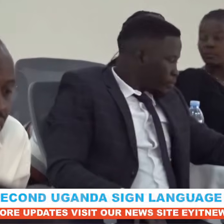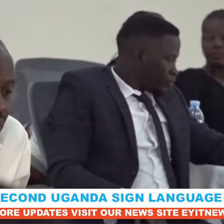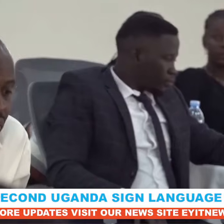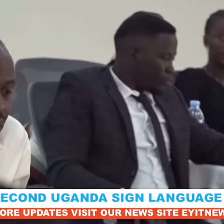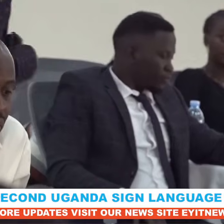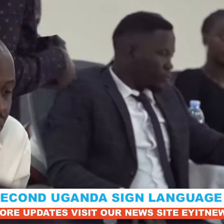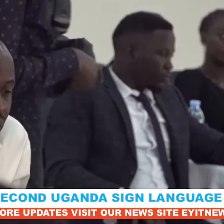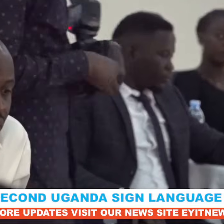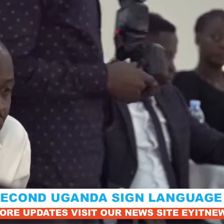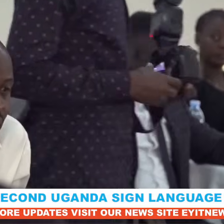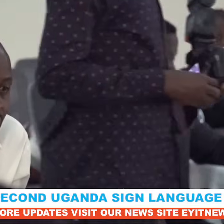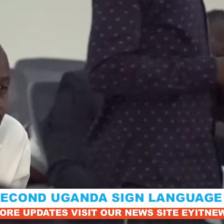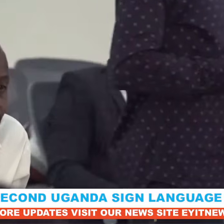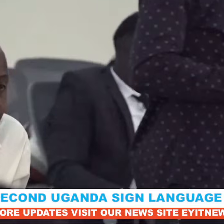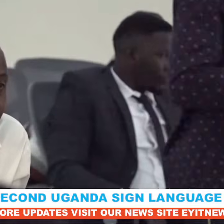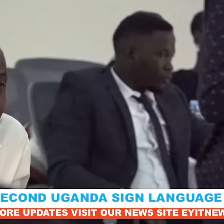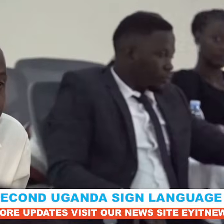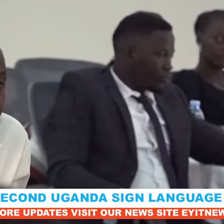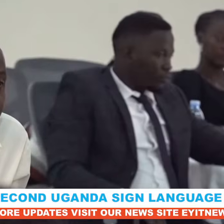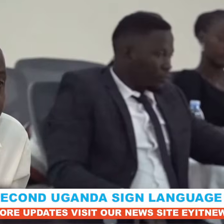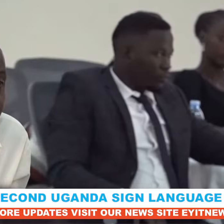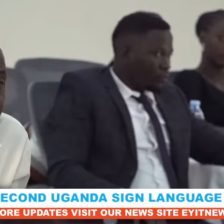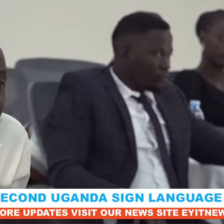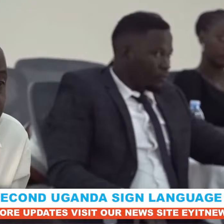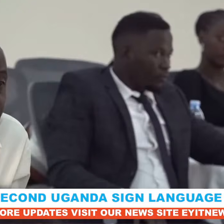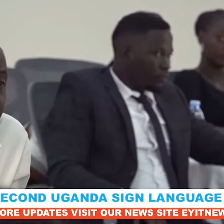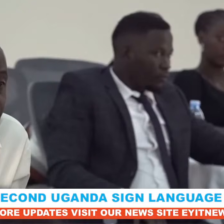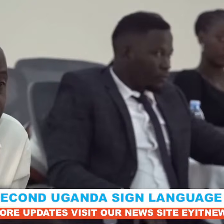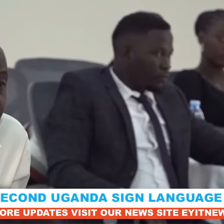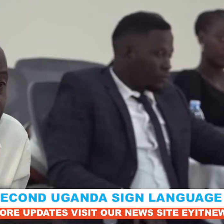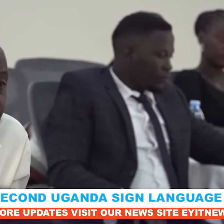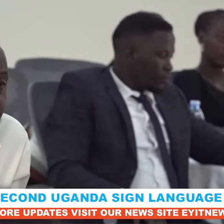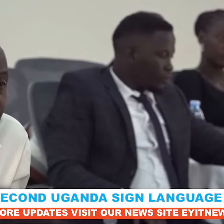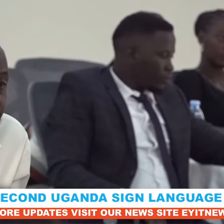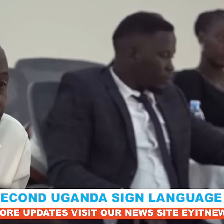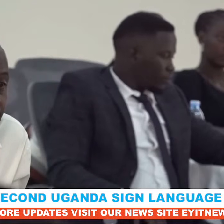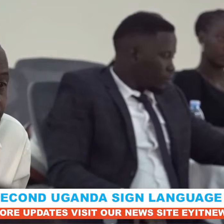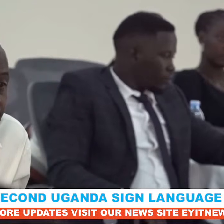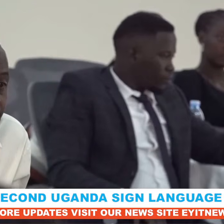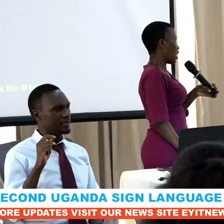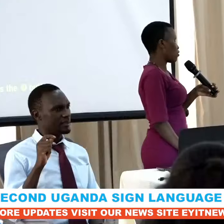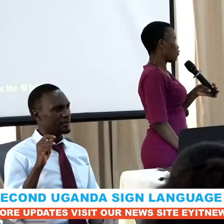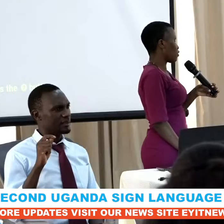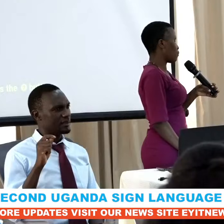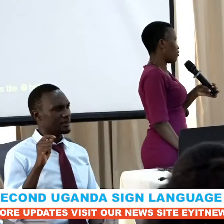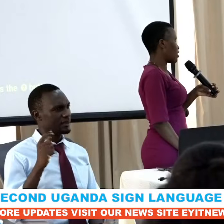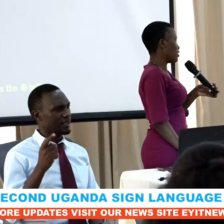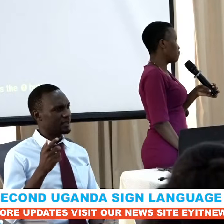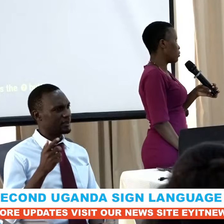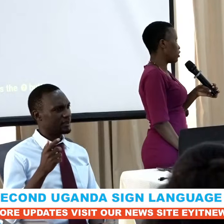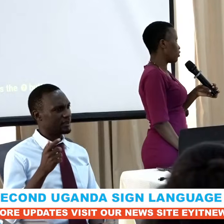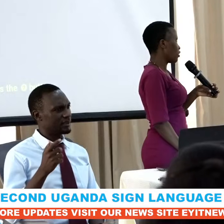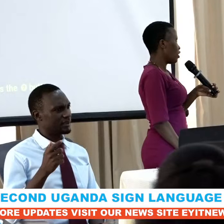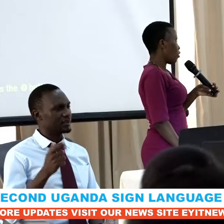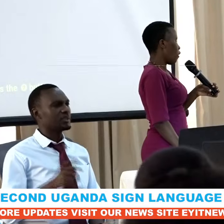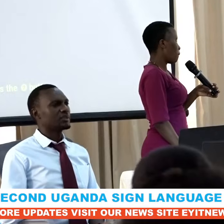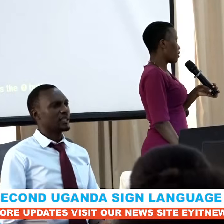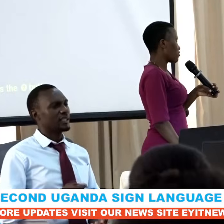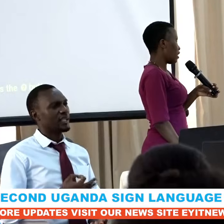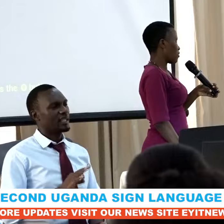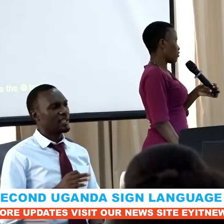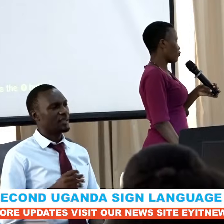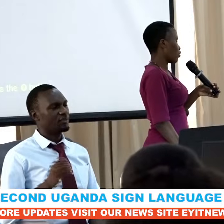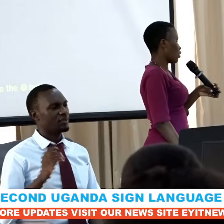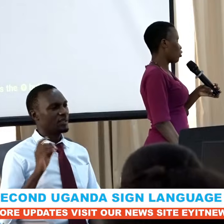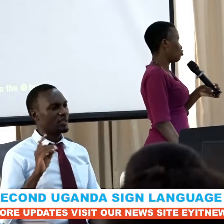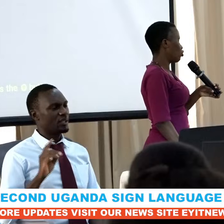language interpreter, then you've not admitted the person. If you admit me and you've not provided me with computer,